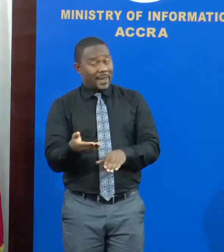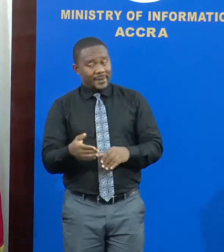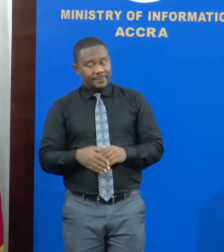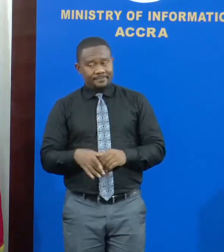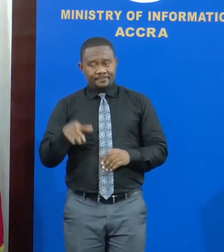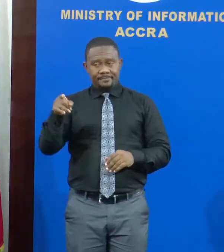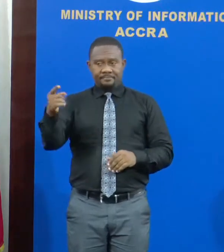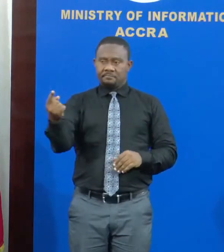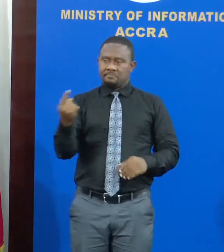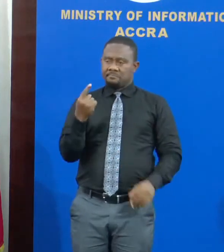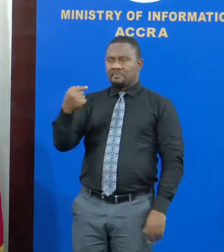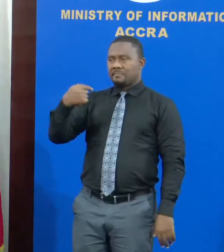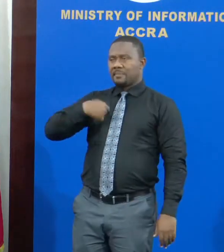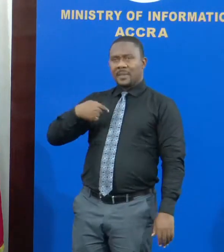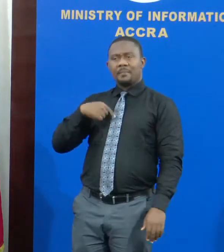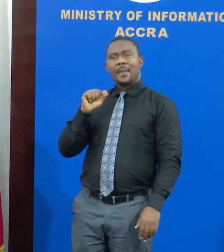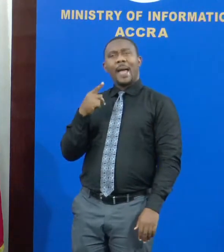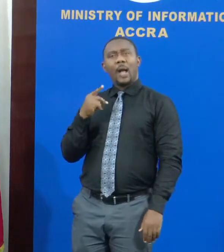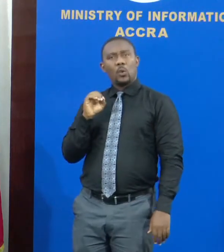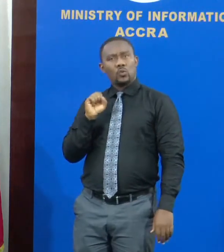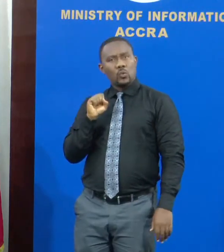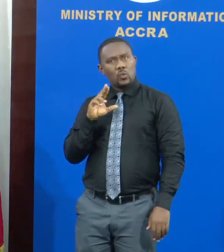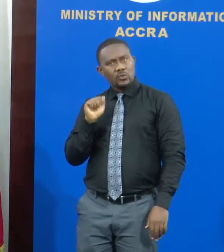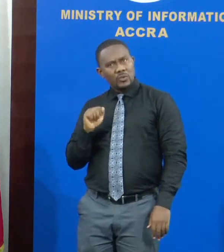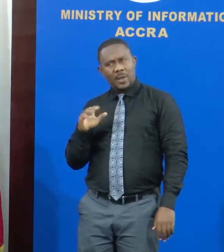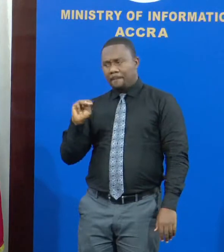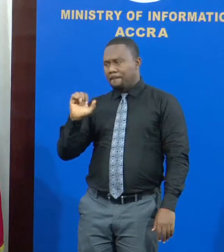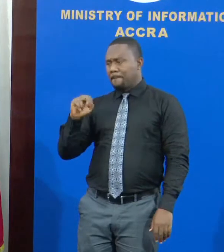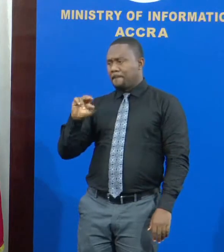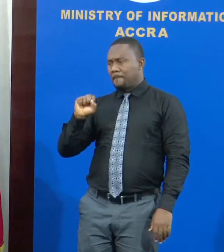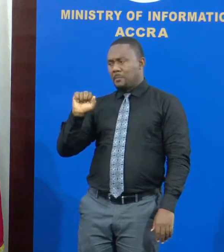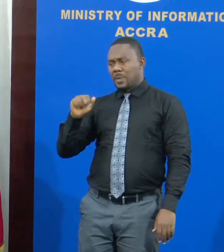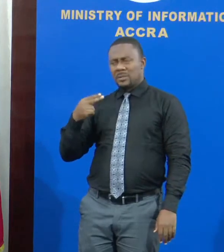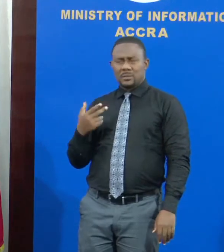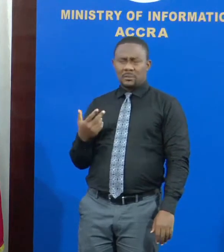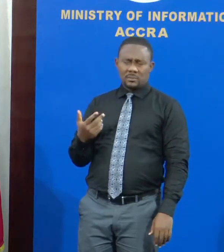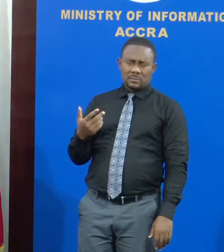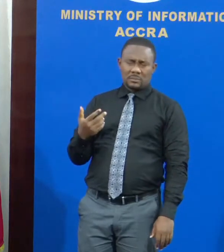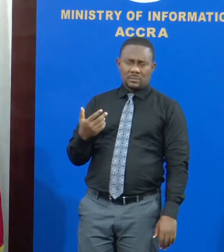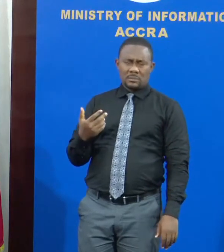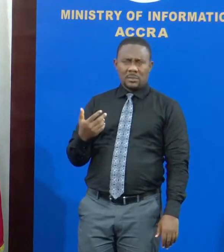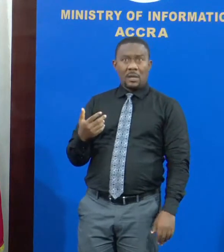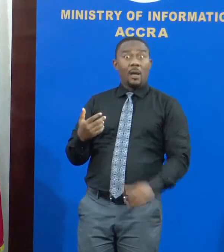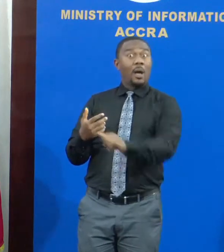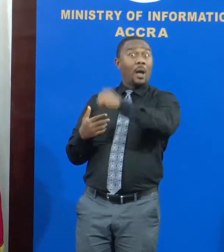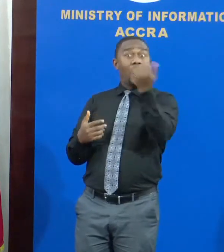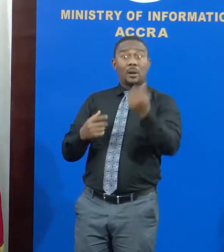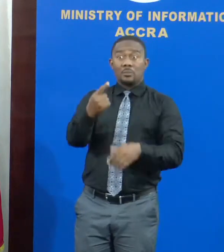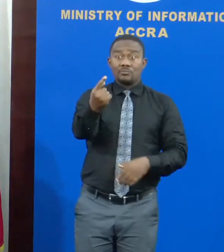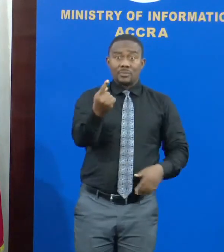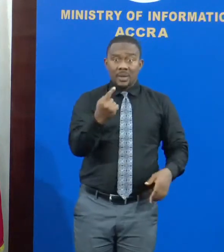Akosua Mensah. And then another Akosua Mensah comes and says, I am the real Akosua